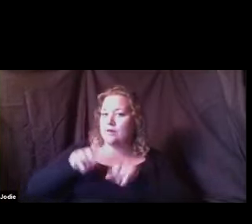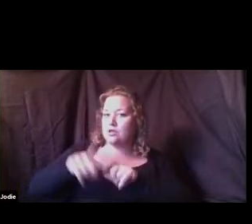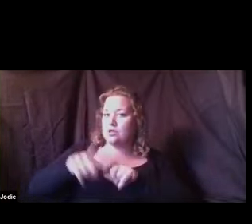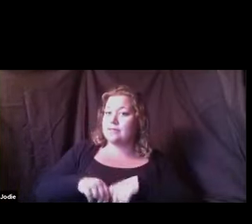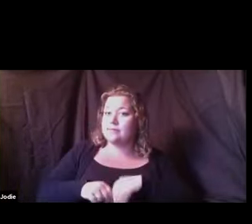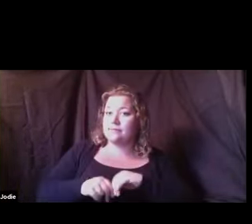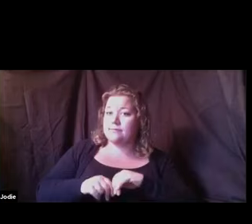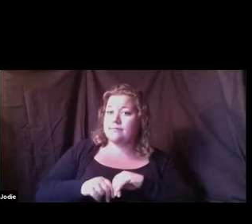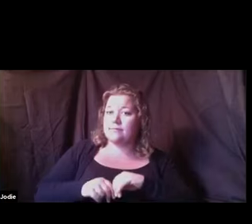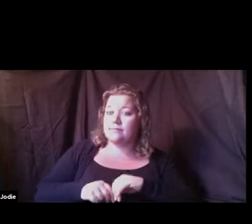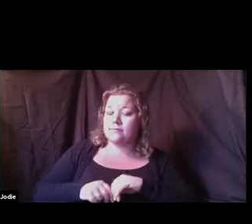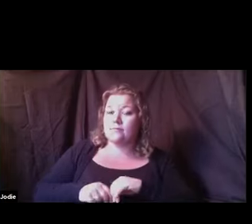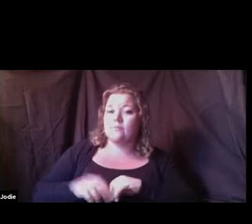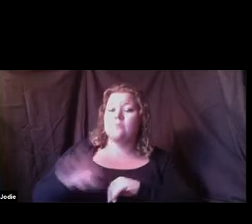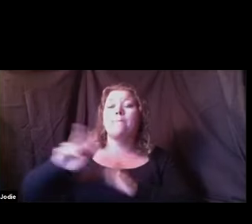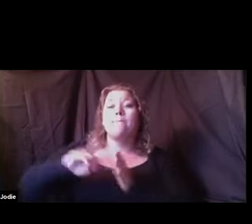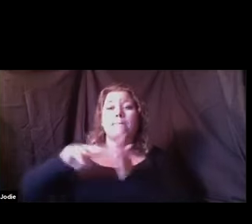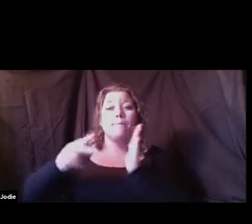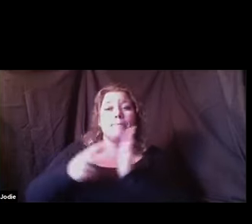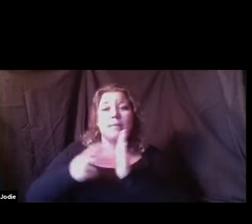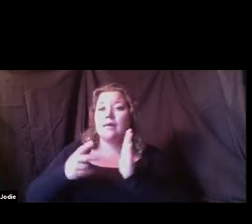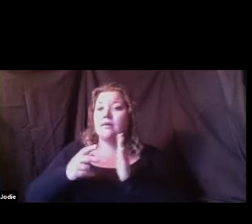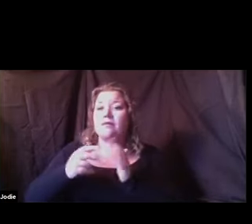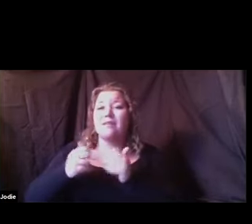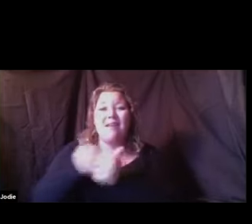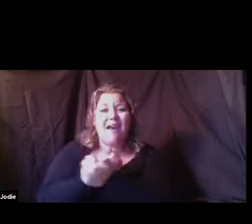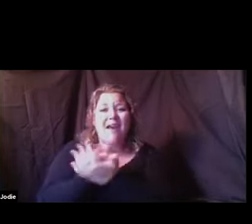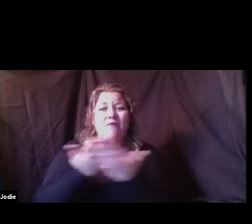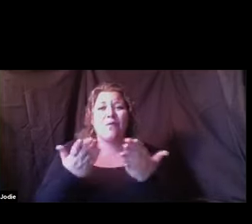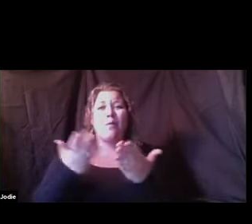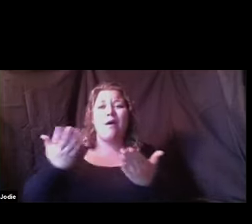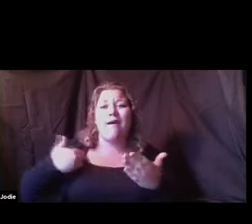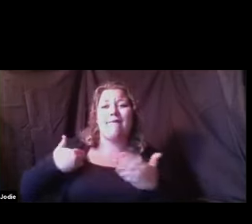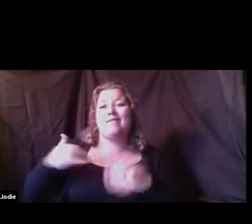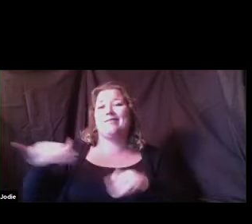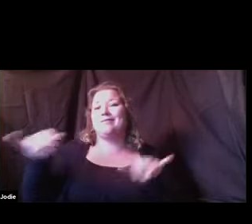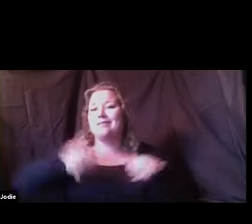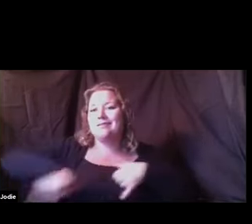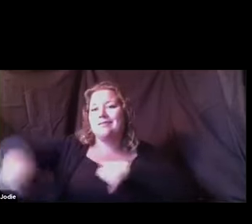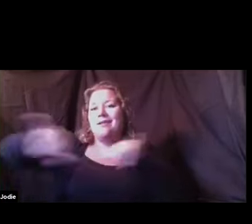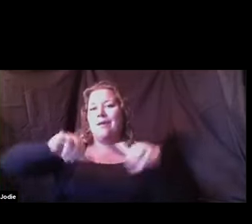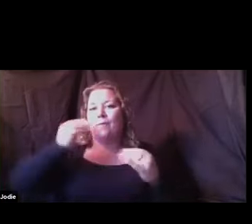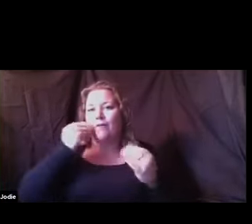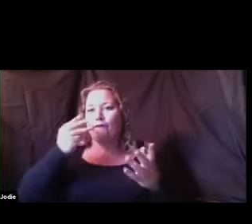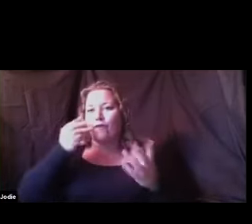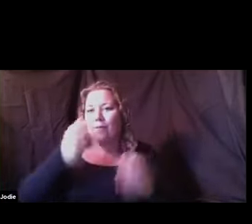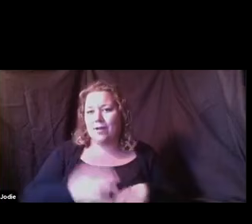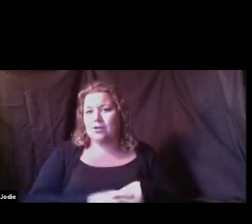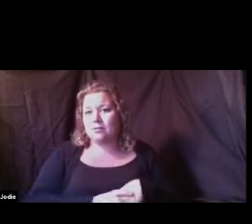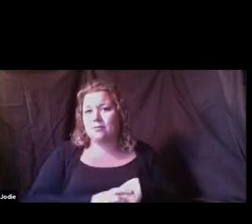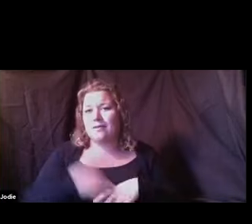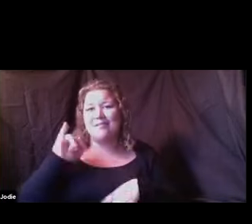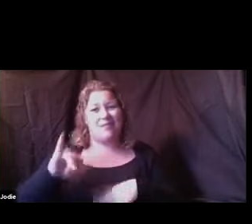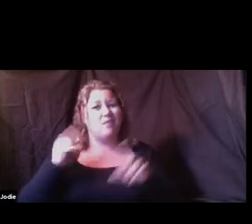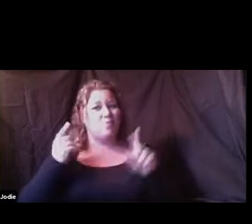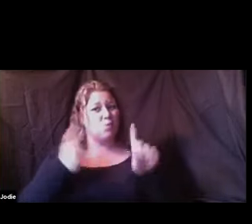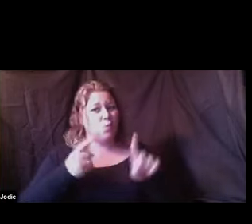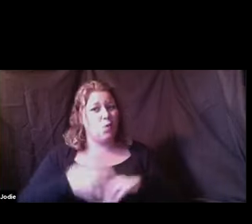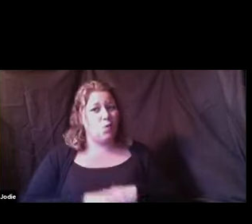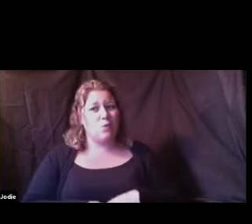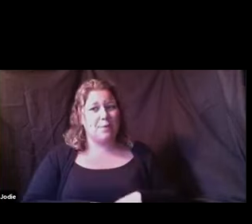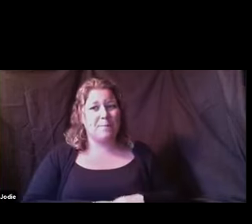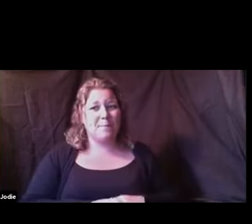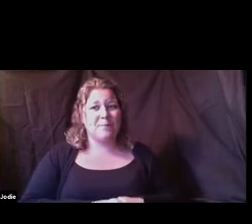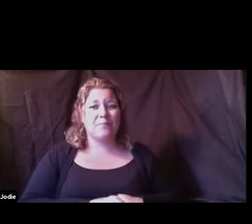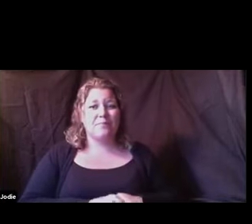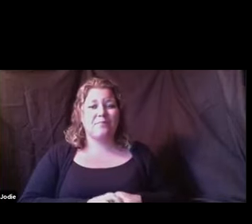that makes sure that everyone gets the same information. And that's always our goal. But it